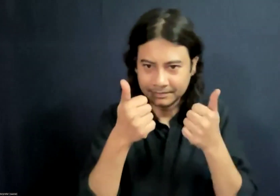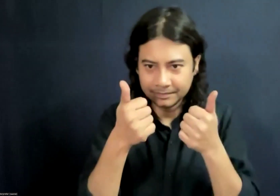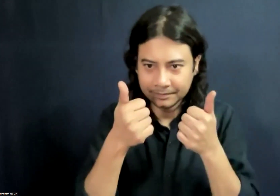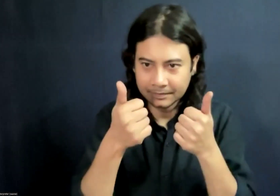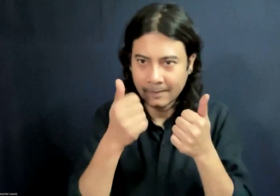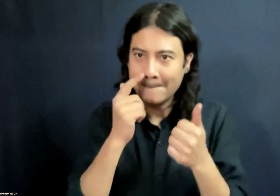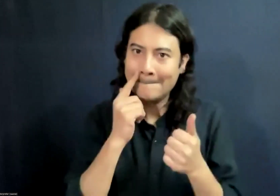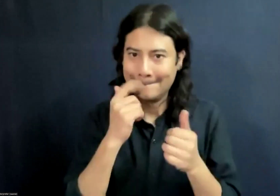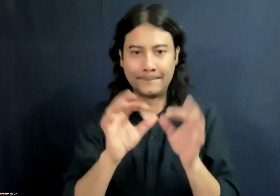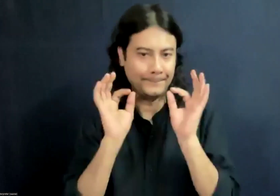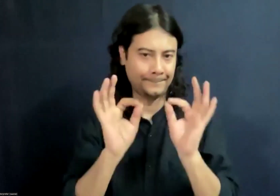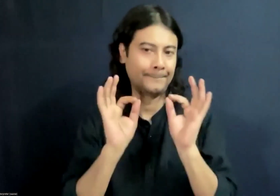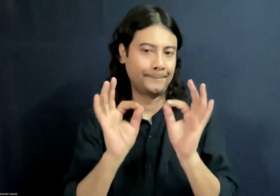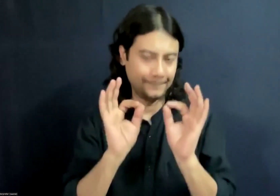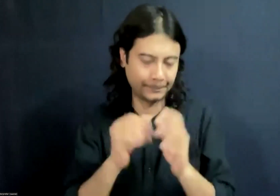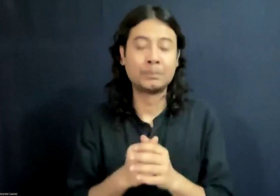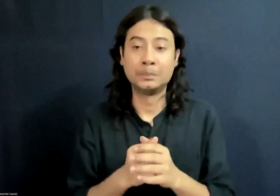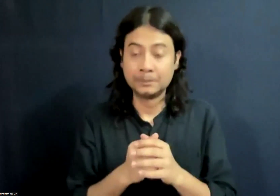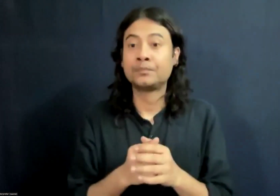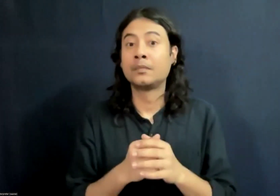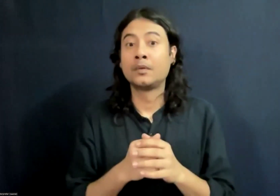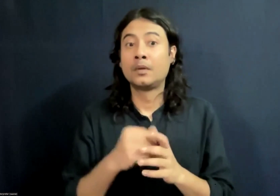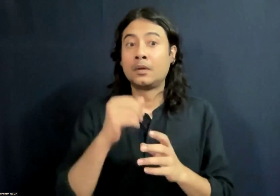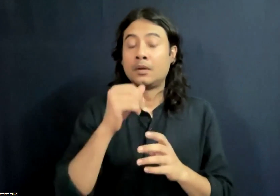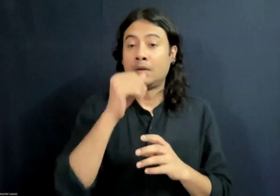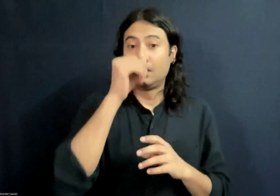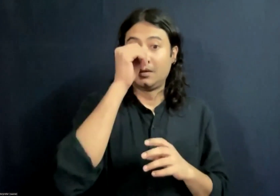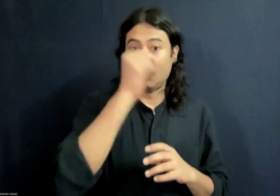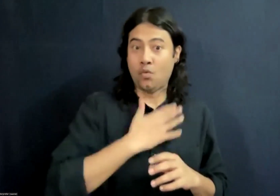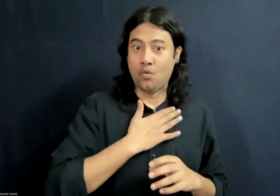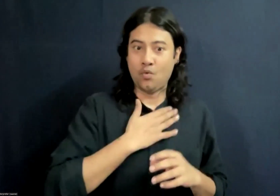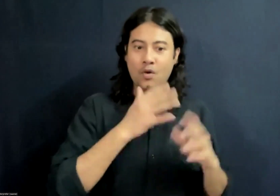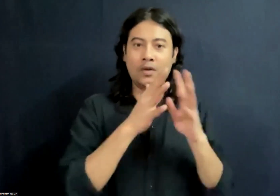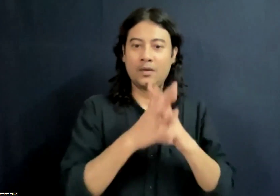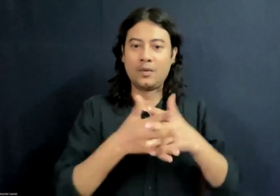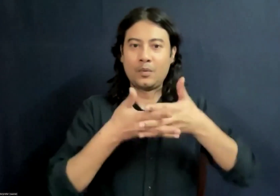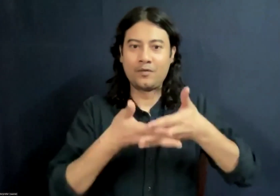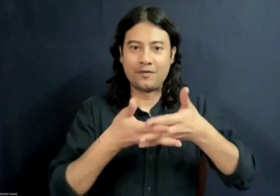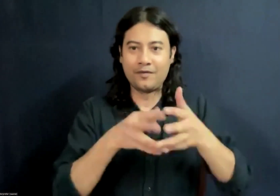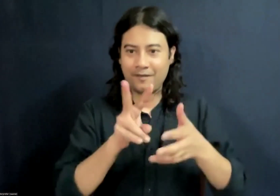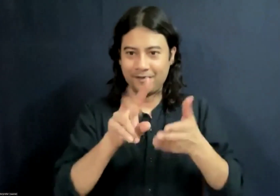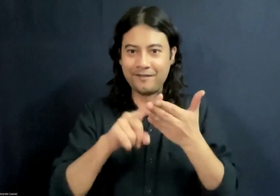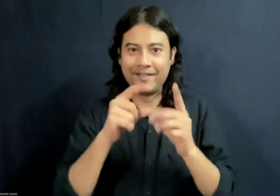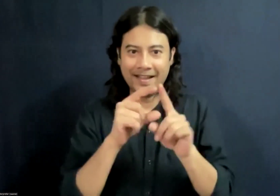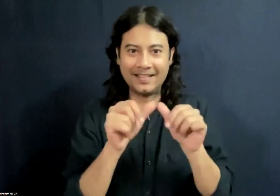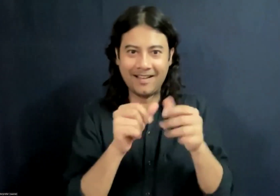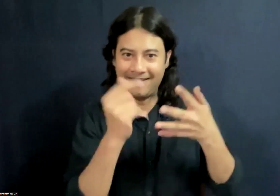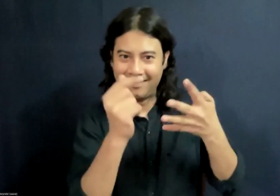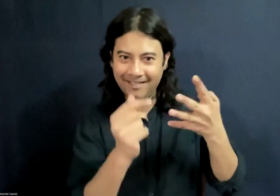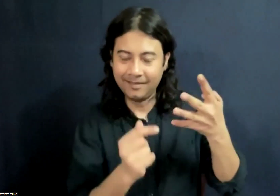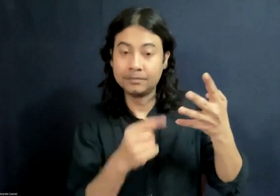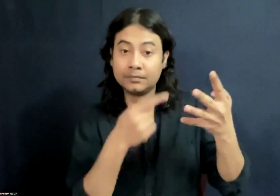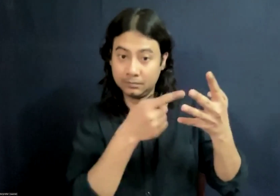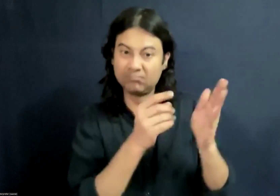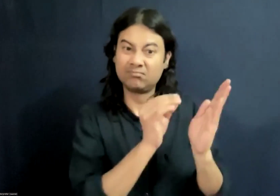So in our Vedas, it is said that charity should be given to a person who's engaged